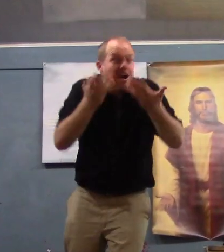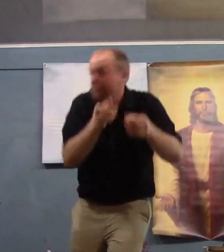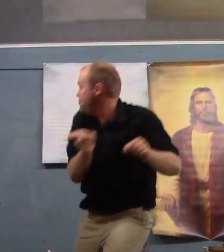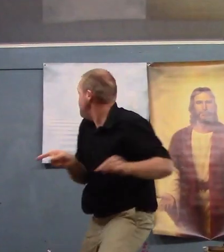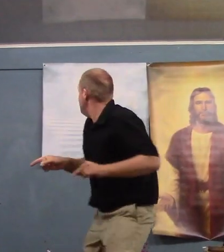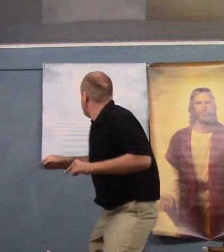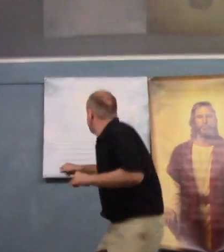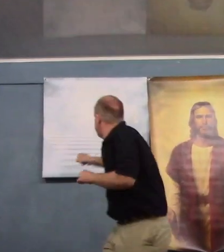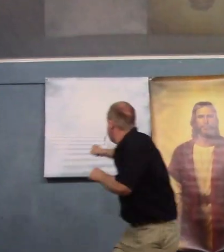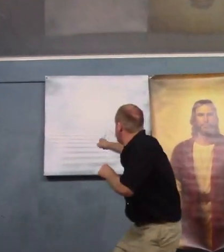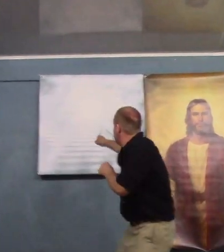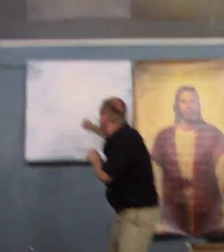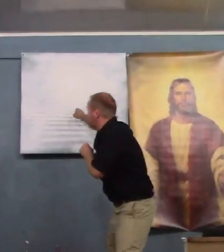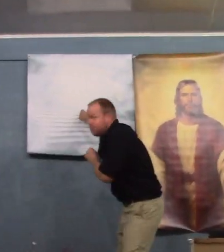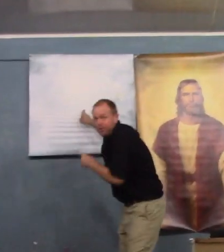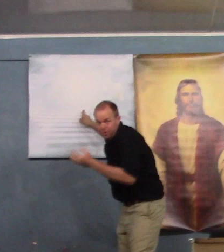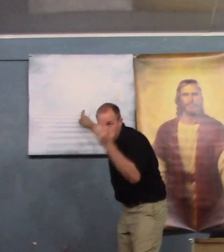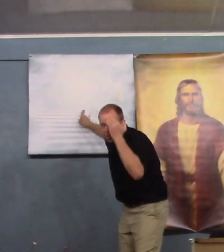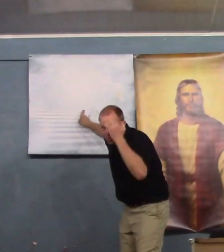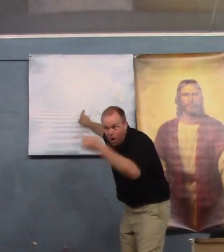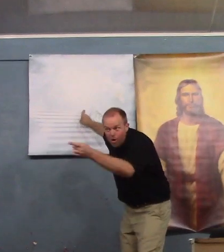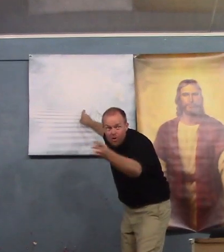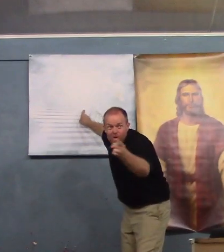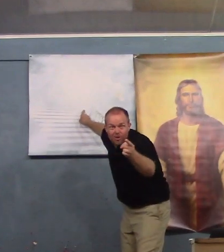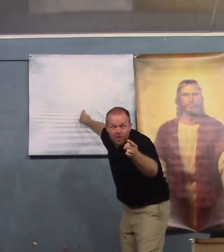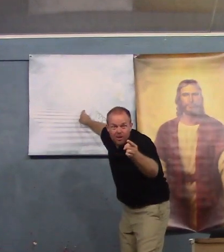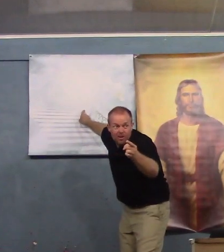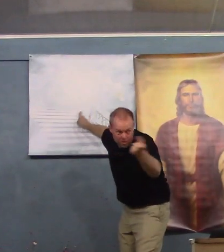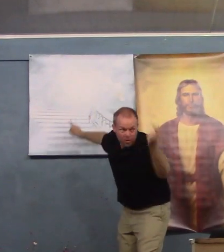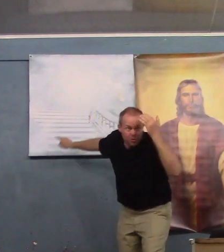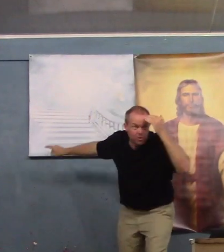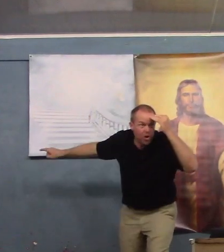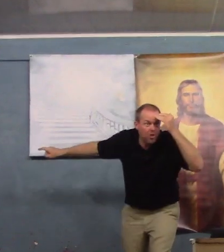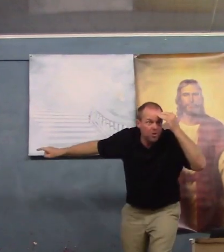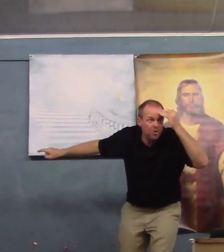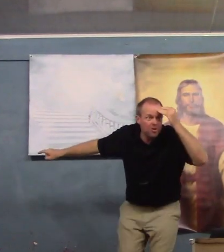Do you know how you can get to heaven? Do you know?